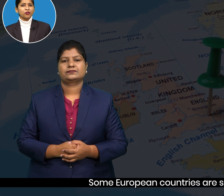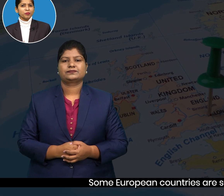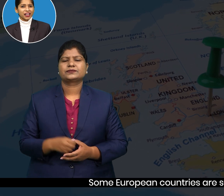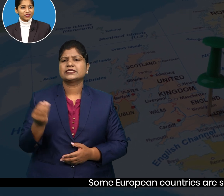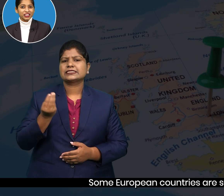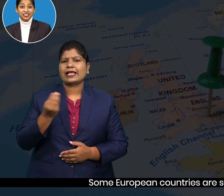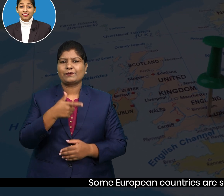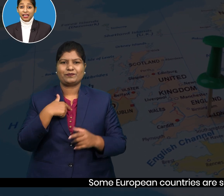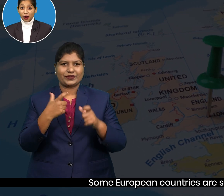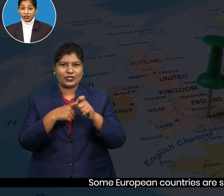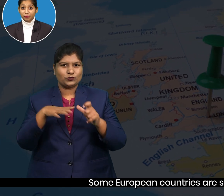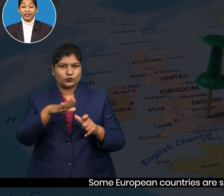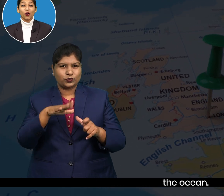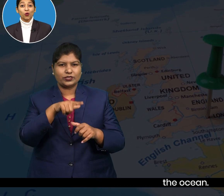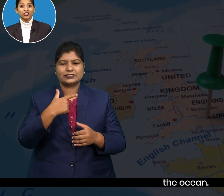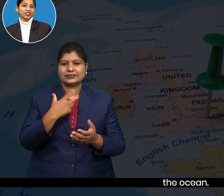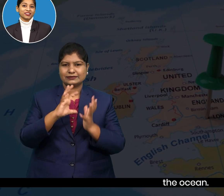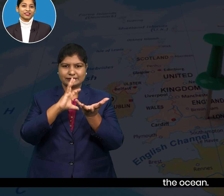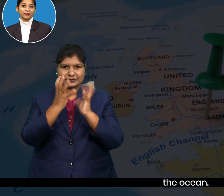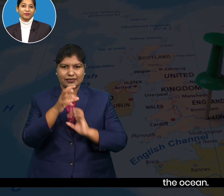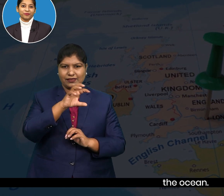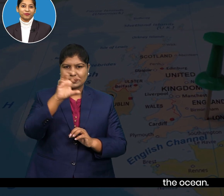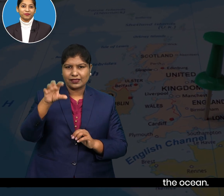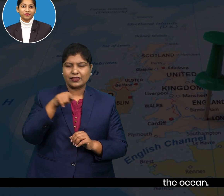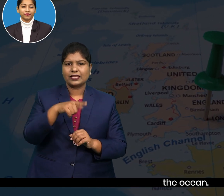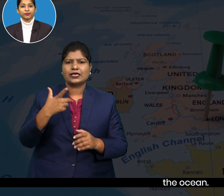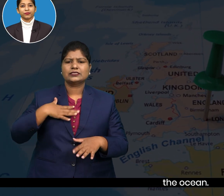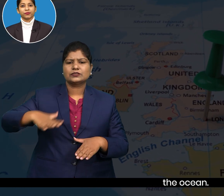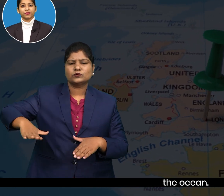Some Europe countries are surrounded by the ocean.